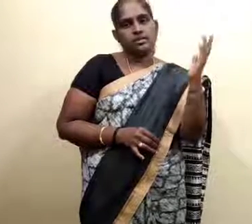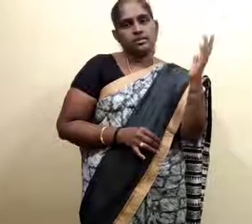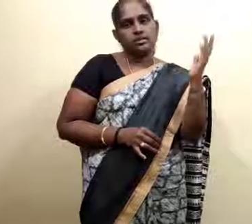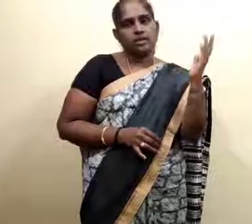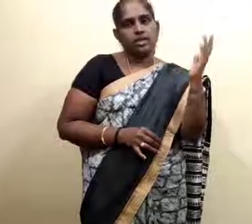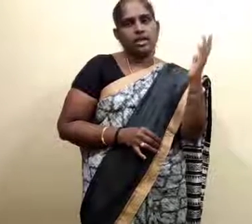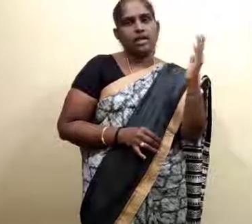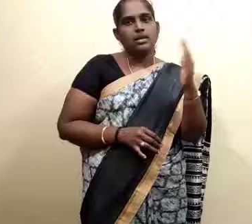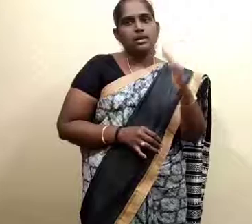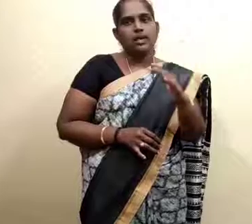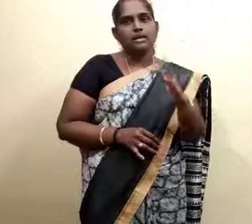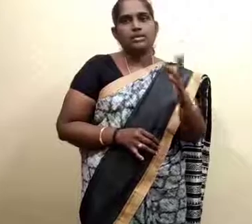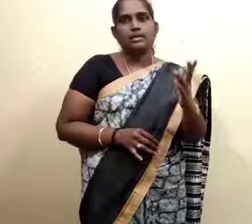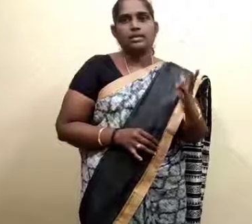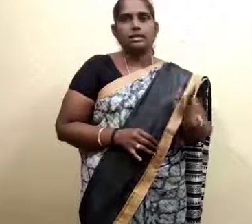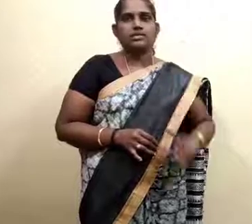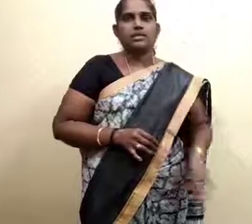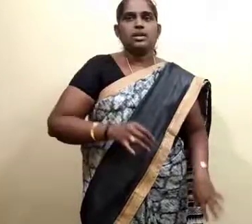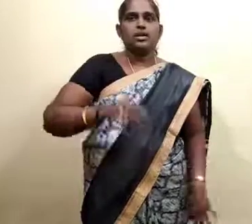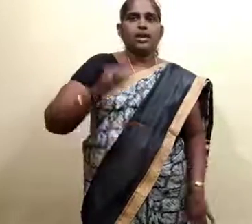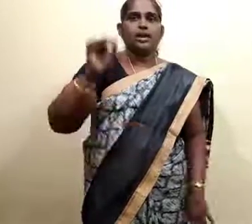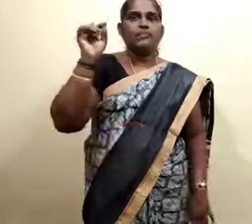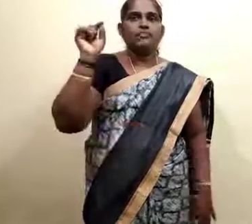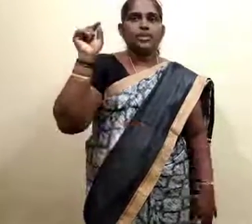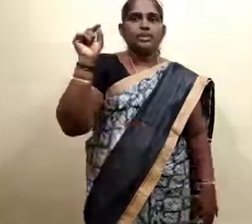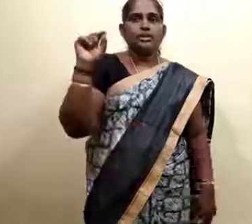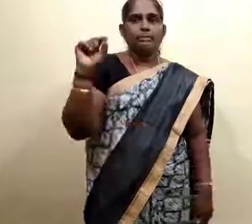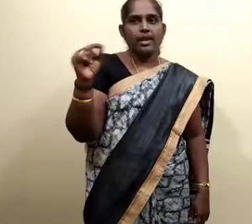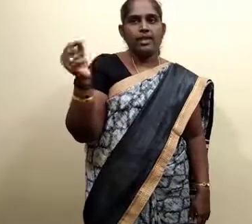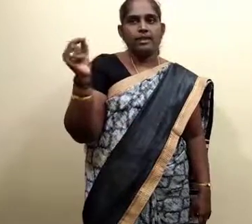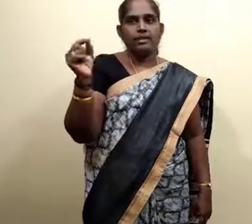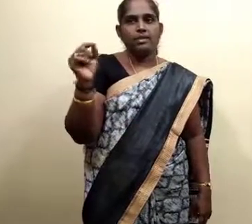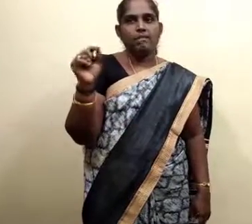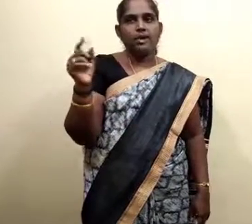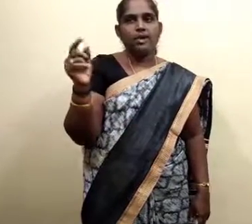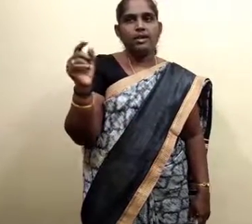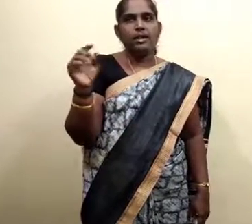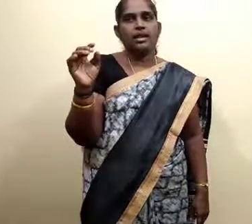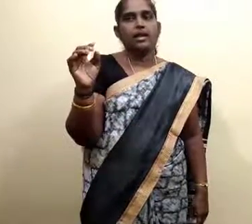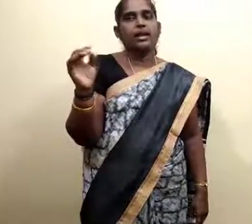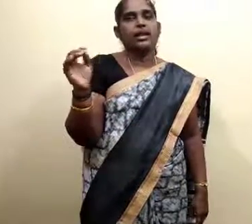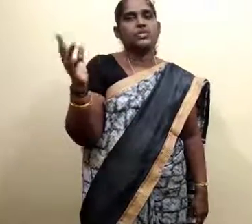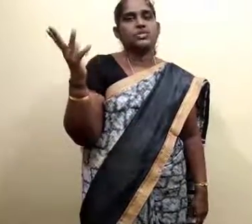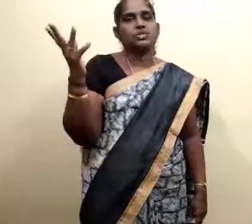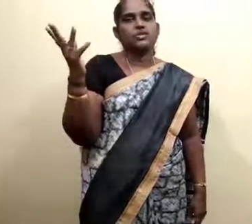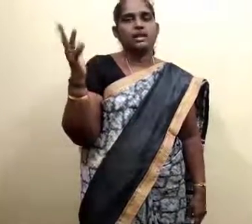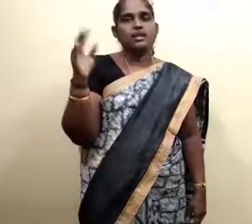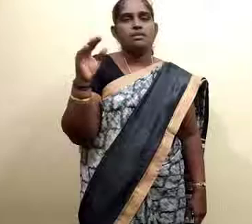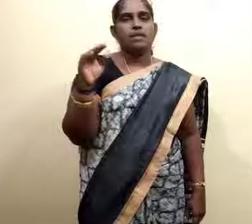synthetics. Okay, and synthetics. And this Bayer and Hest